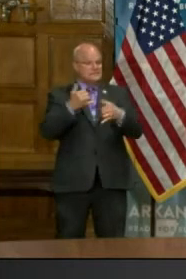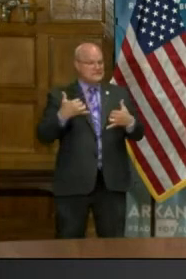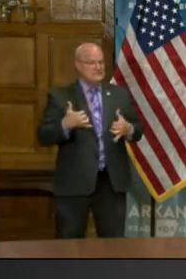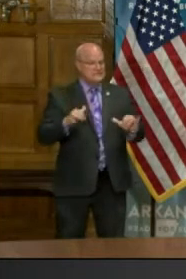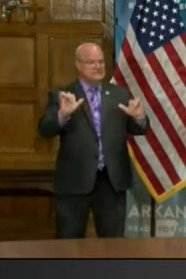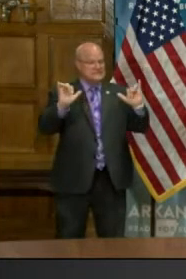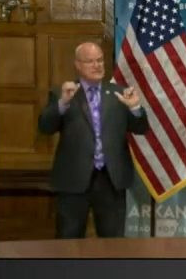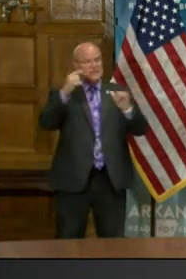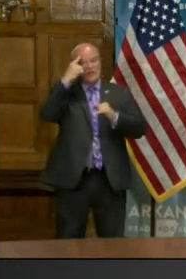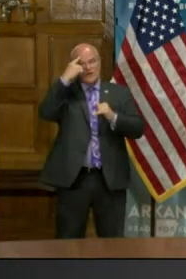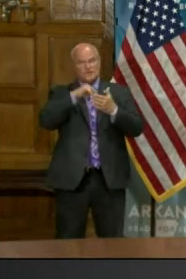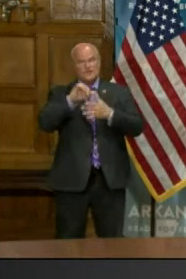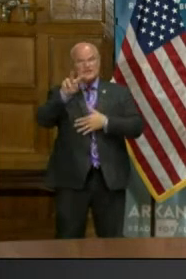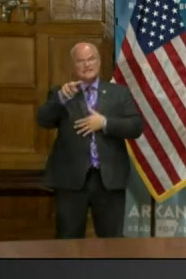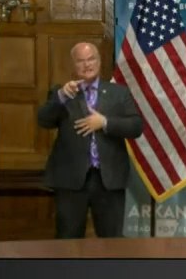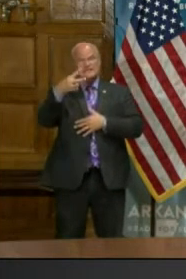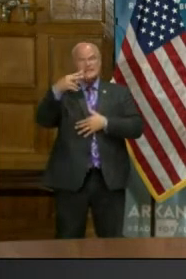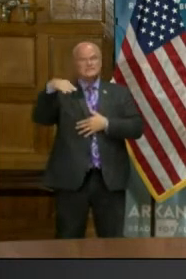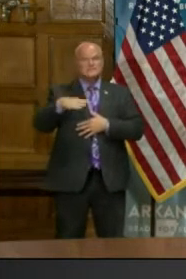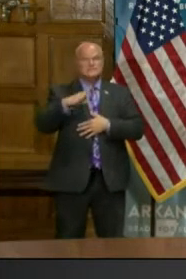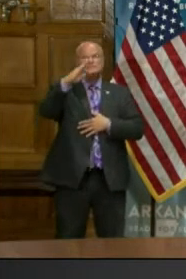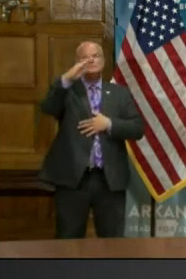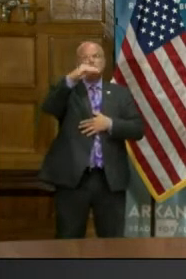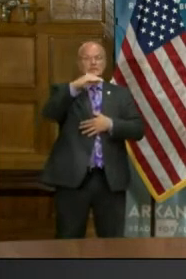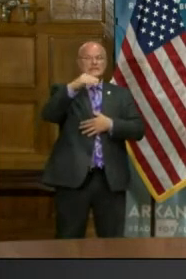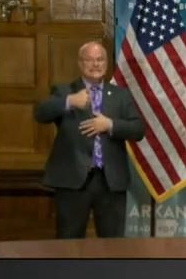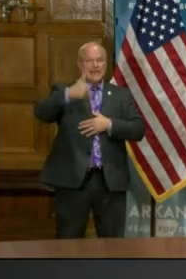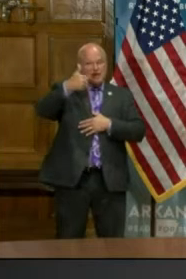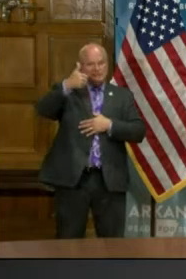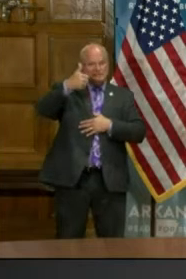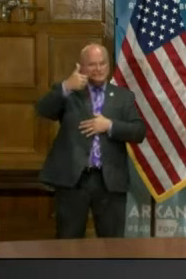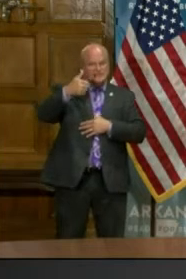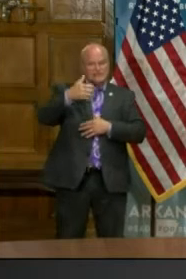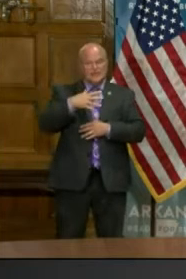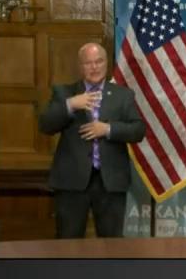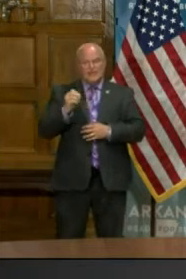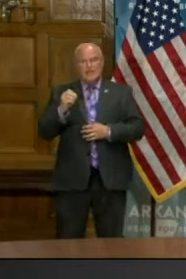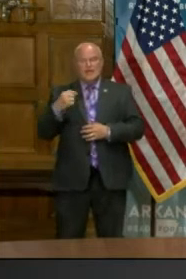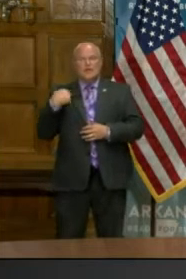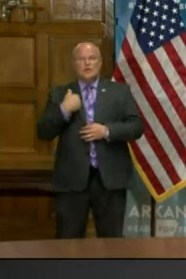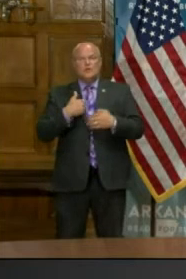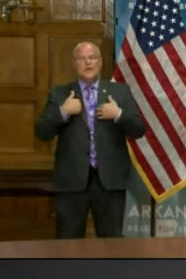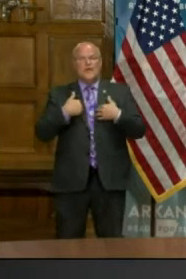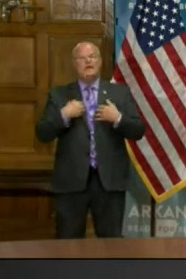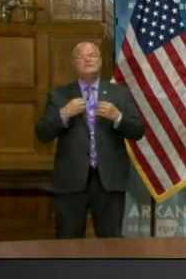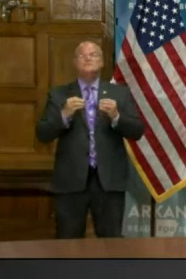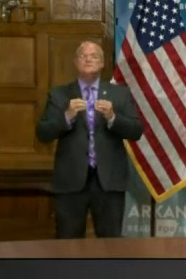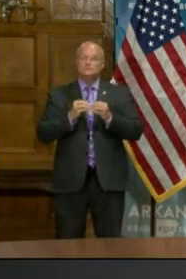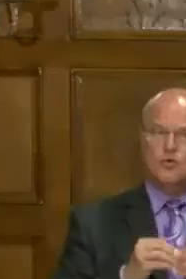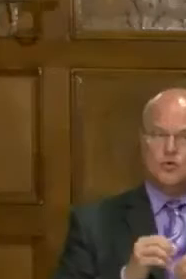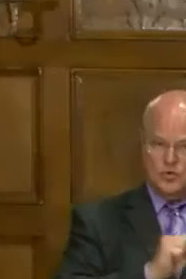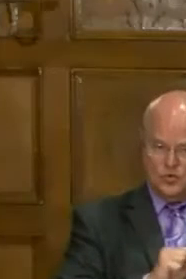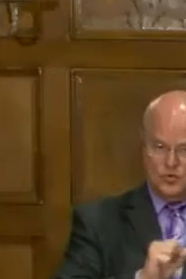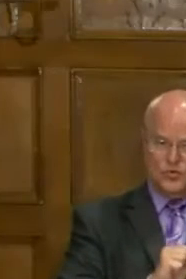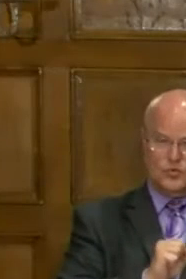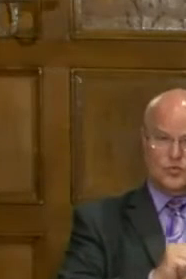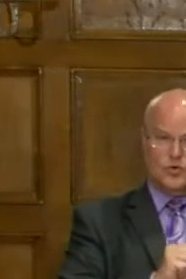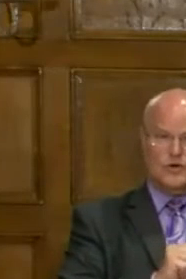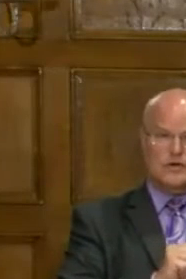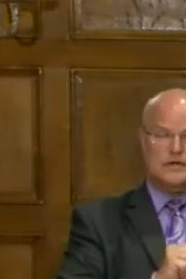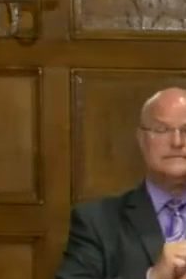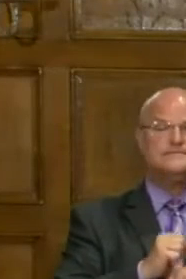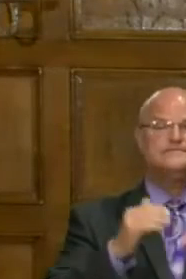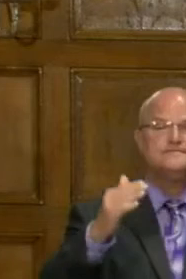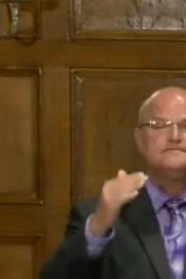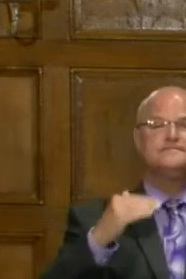still for the second wave is up, and we have some work to do. If you go